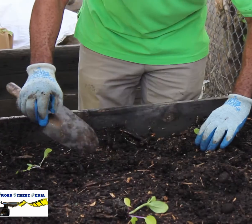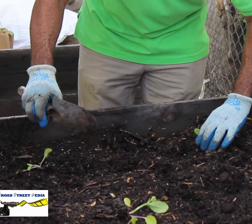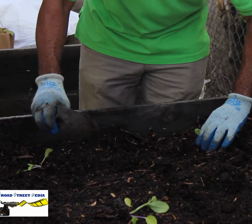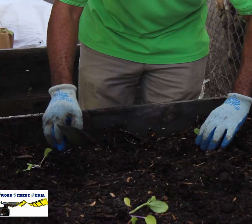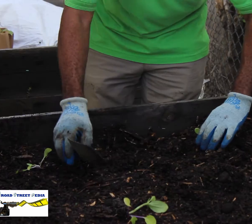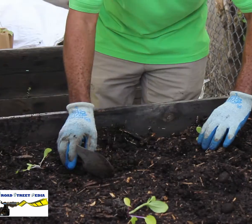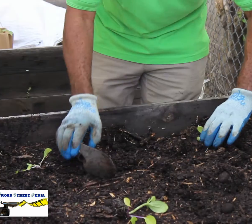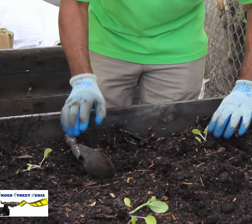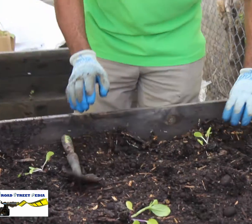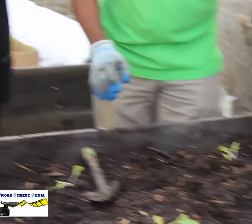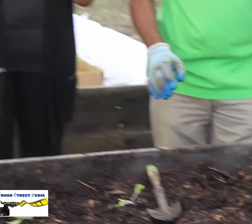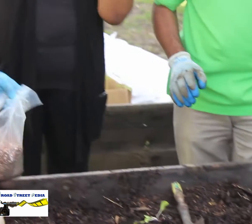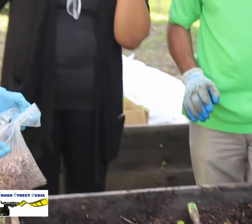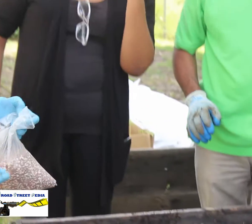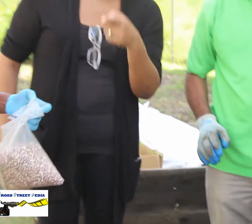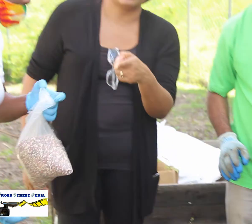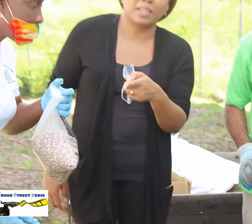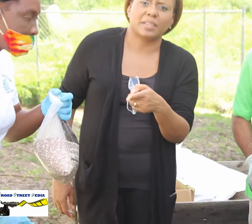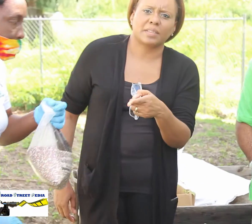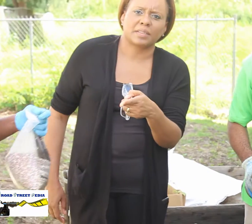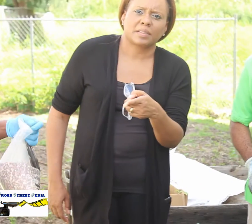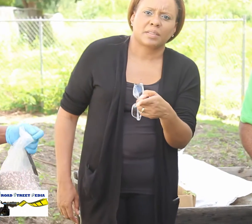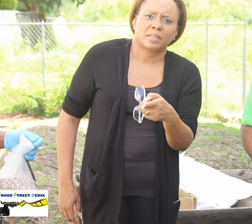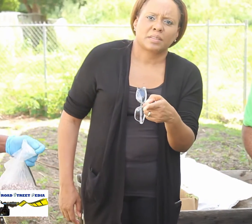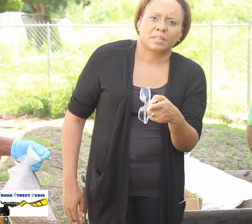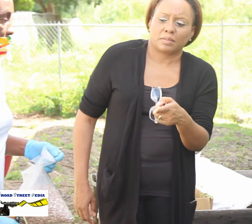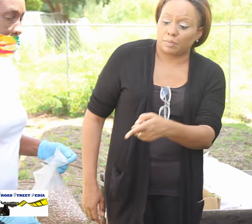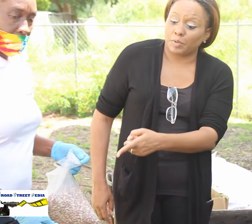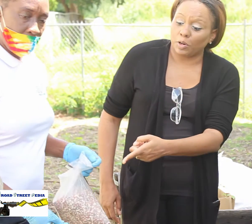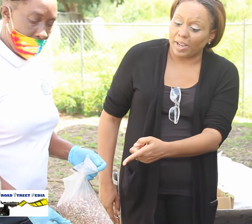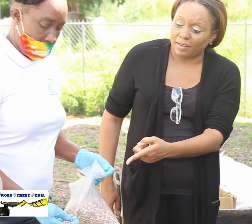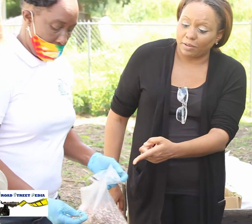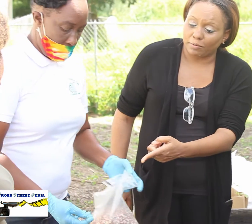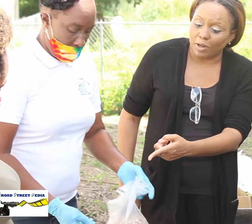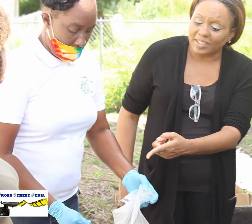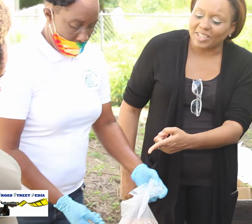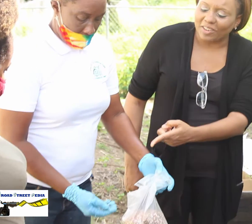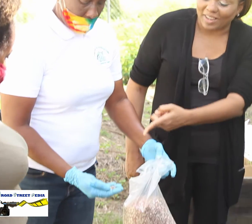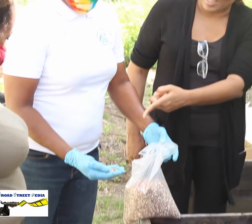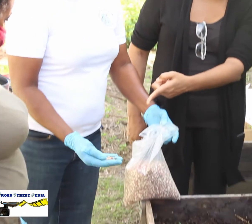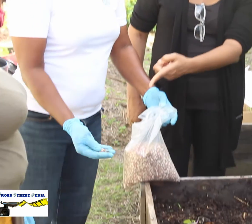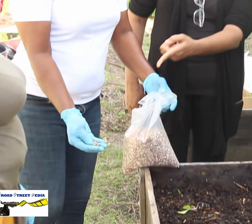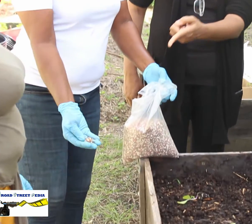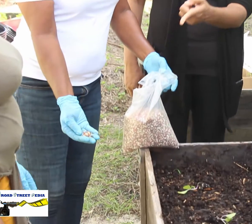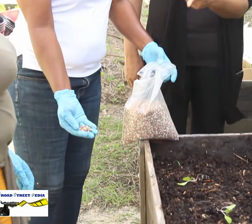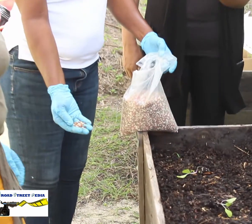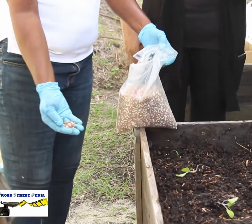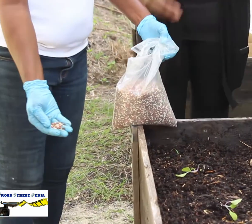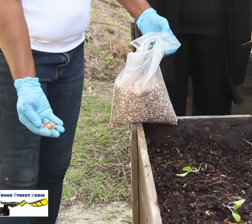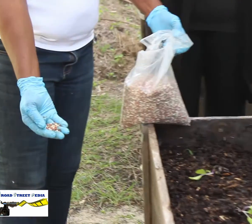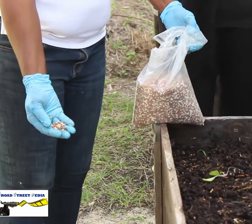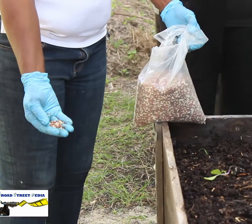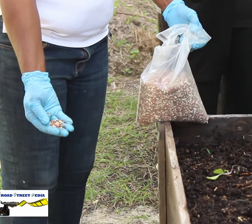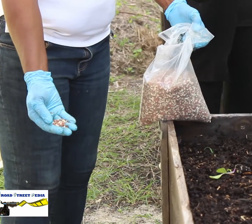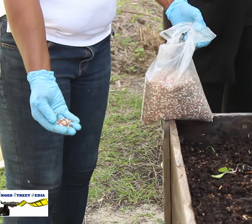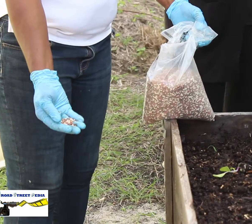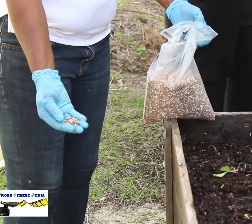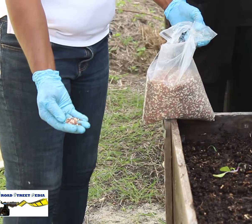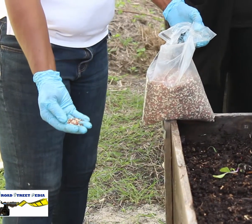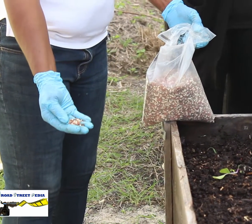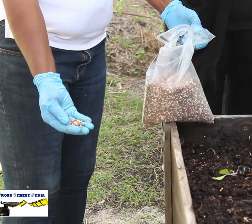Wait a minute. Can you see that? Your hand, what's in your hand? Right.